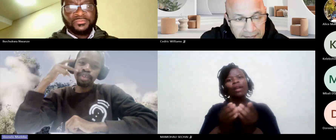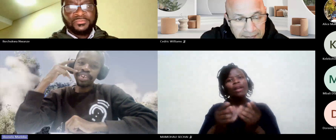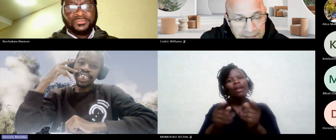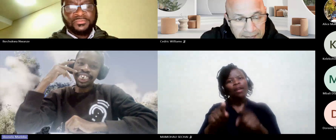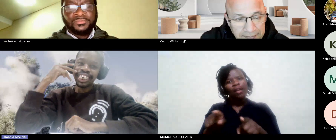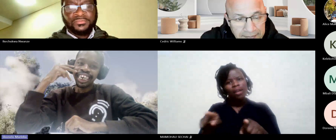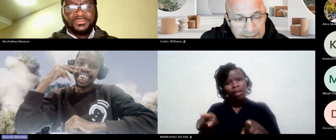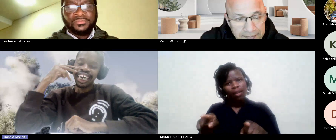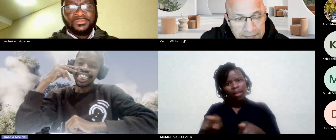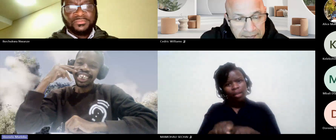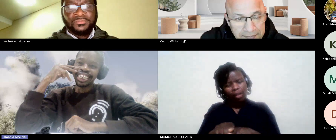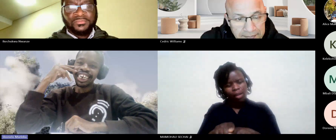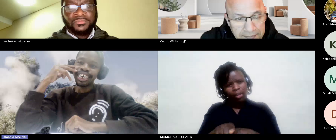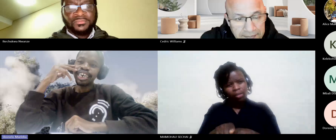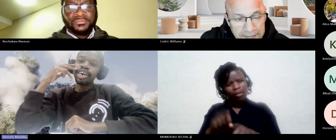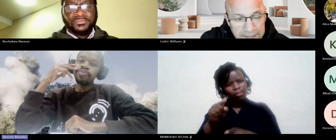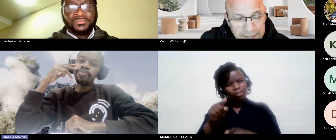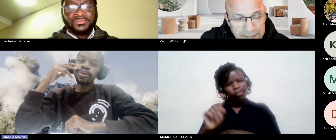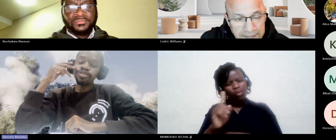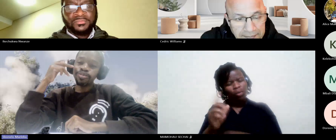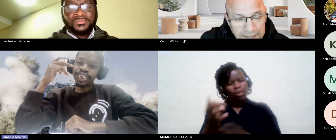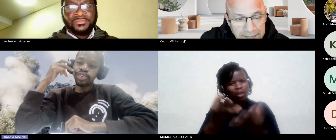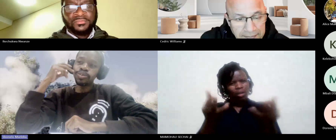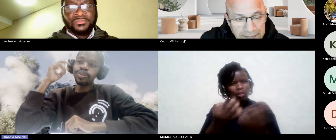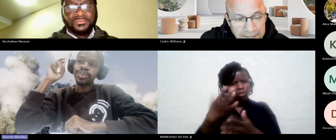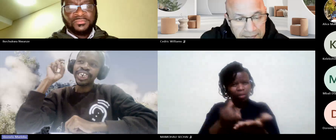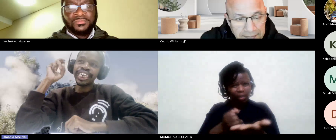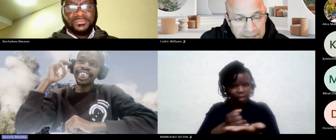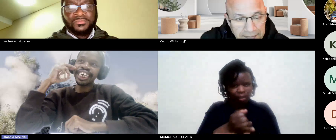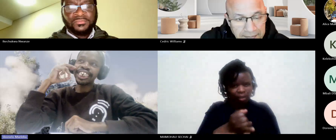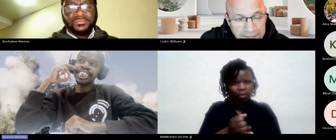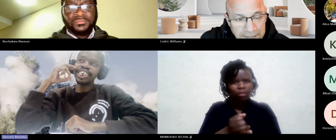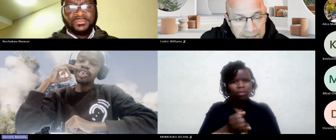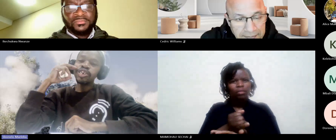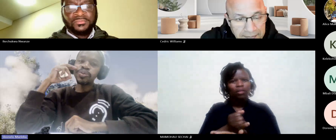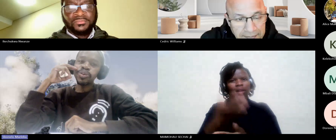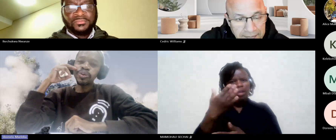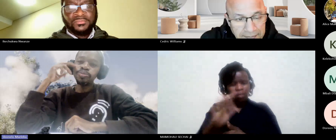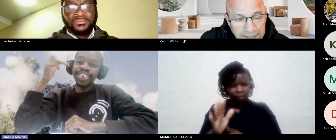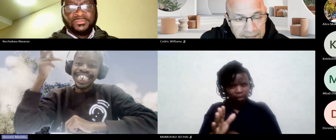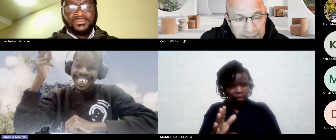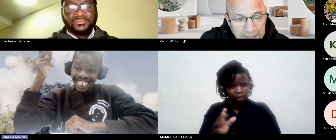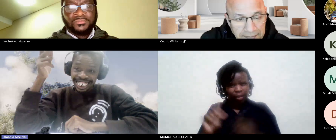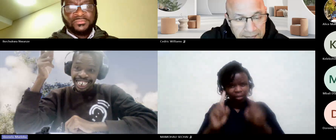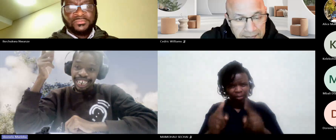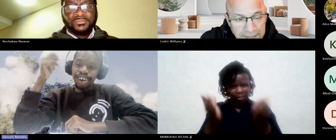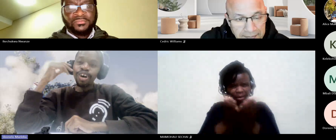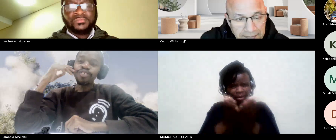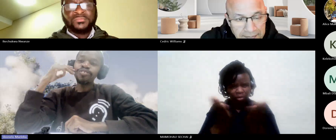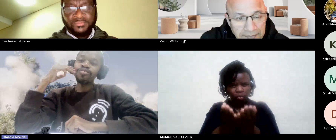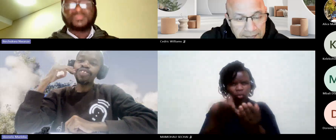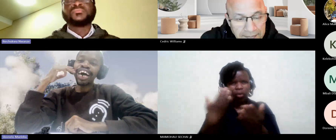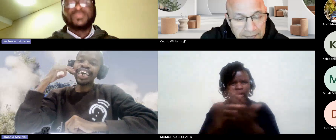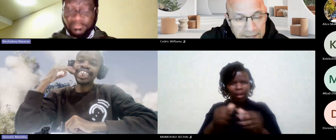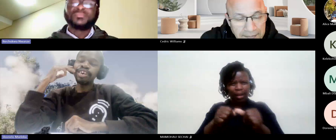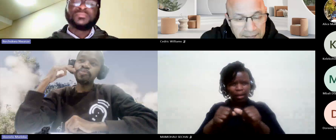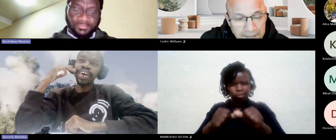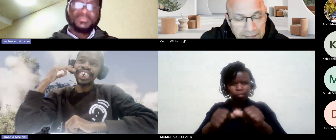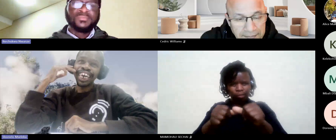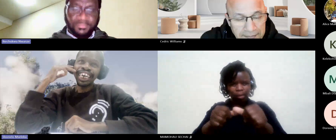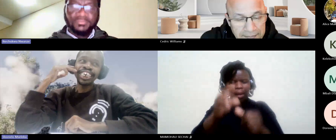the presenter mentioned earlier, that most of special schools were created due to missionaries.